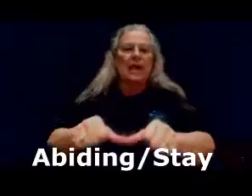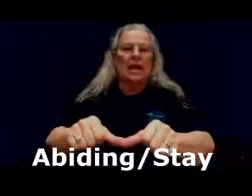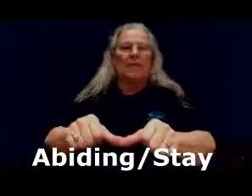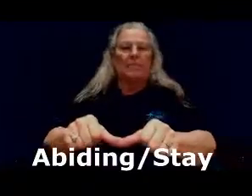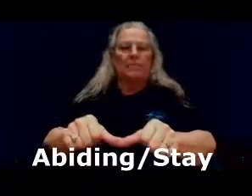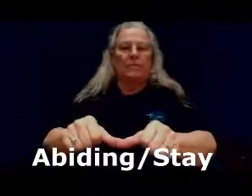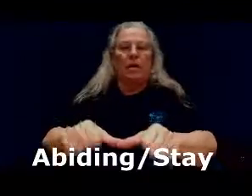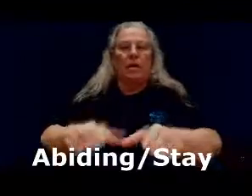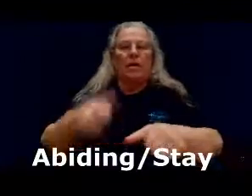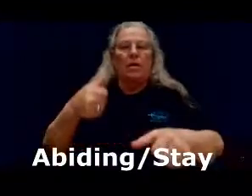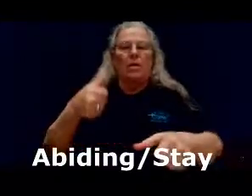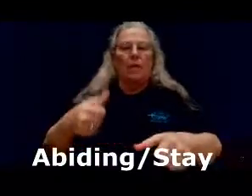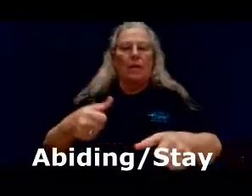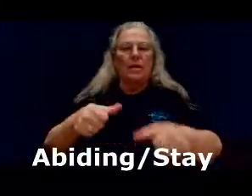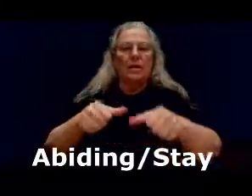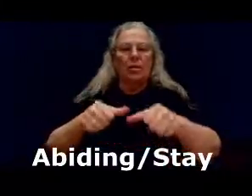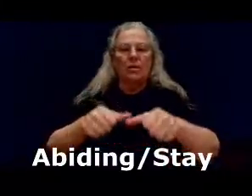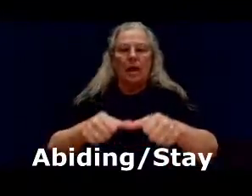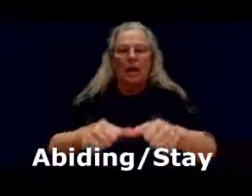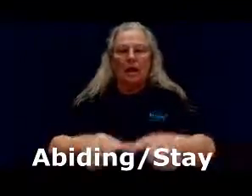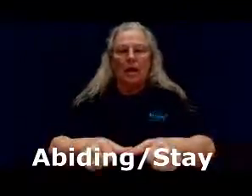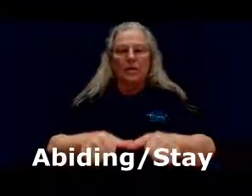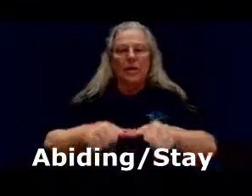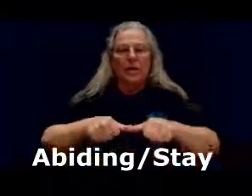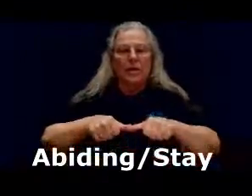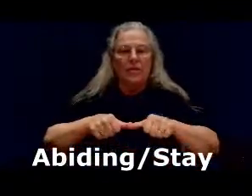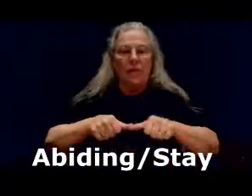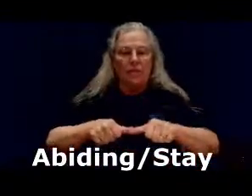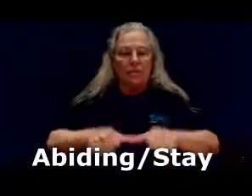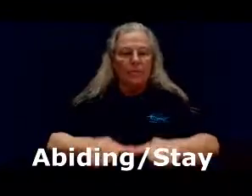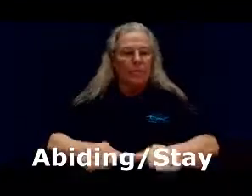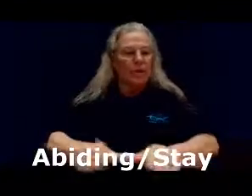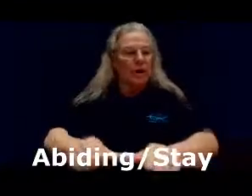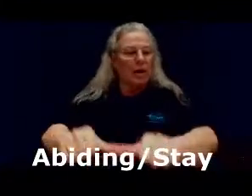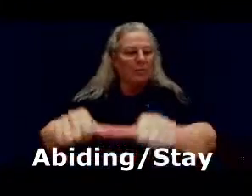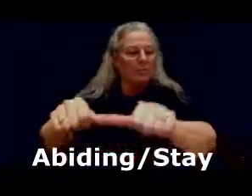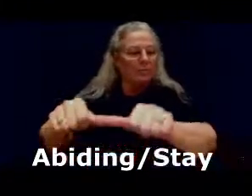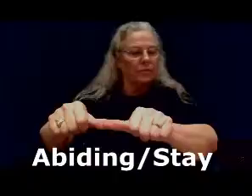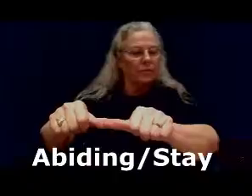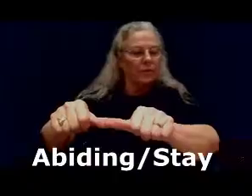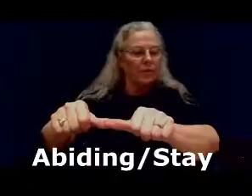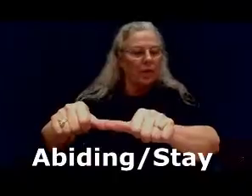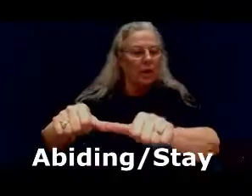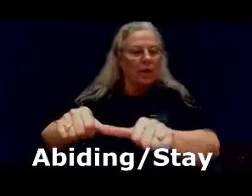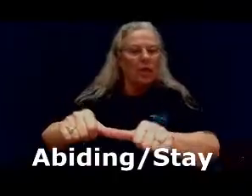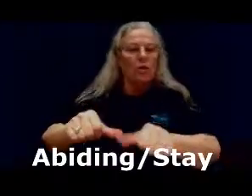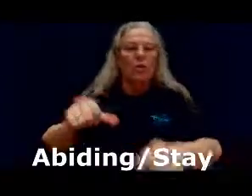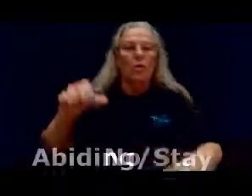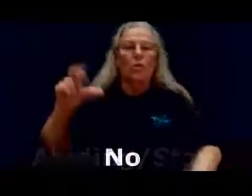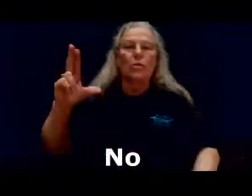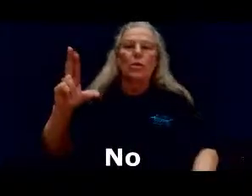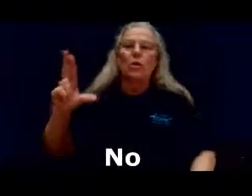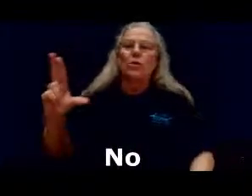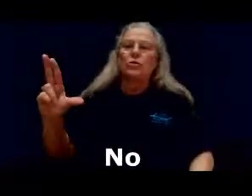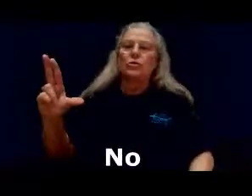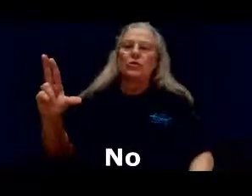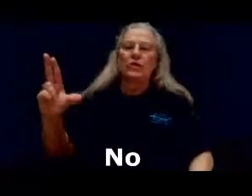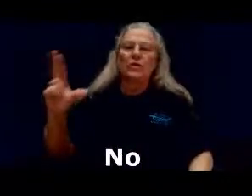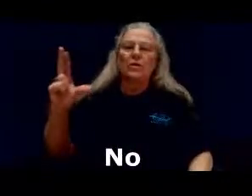Staying. Dominant on top of non-dominant thumb. Push it out. No. 2 fingers